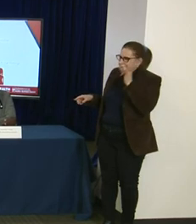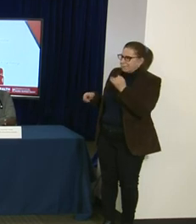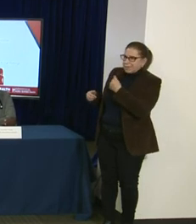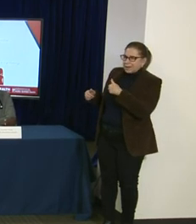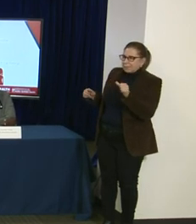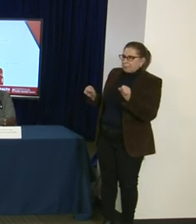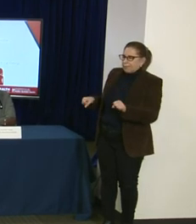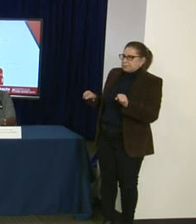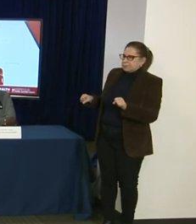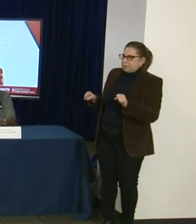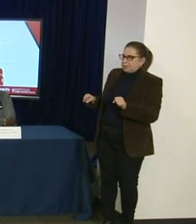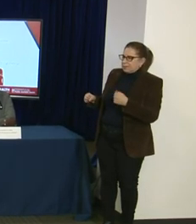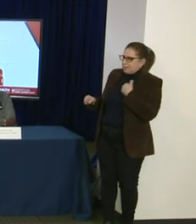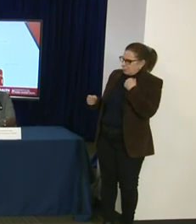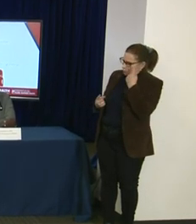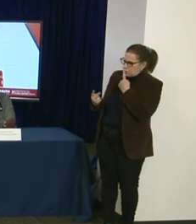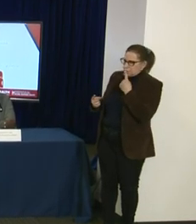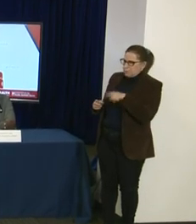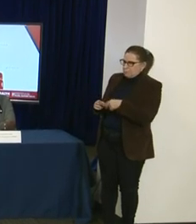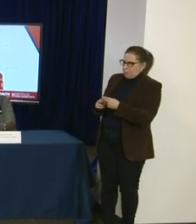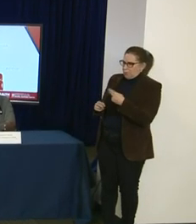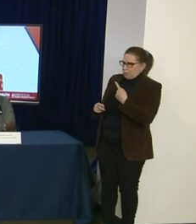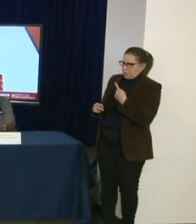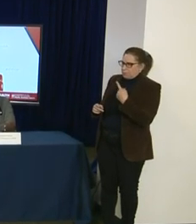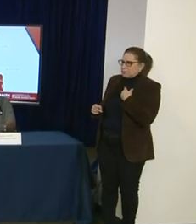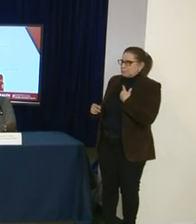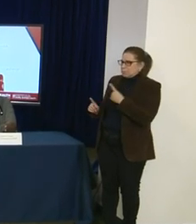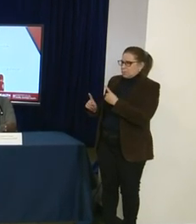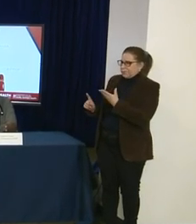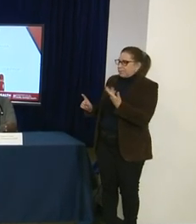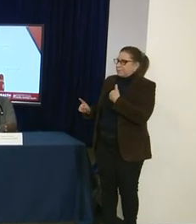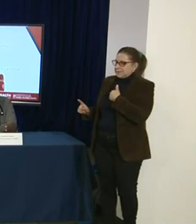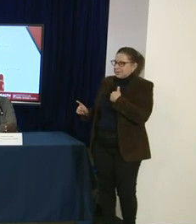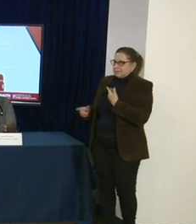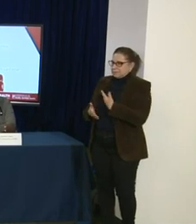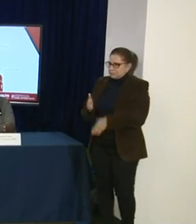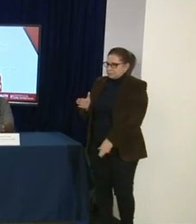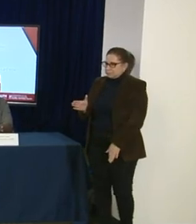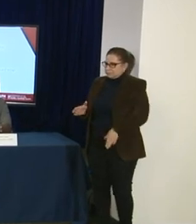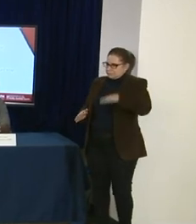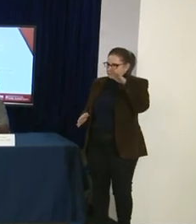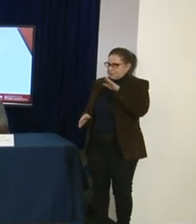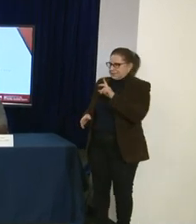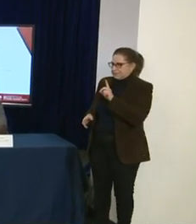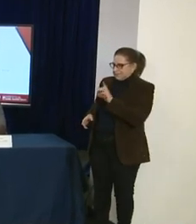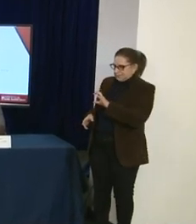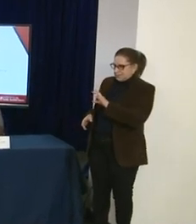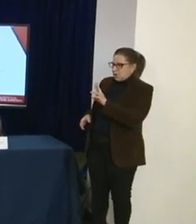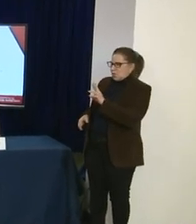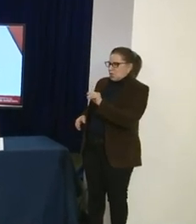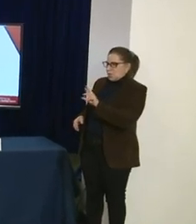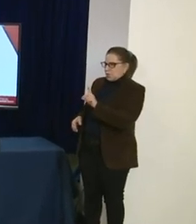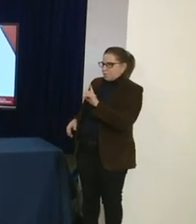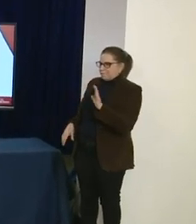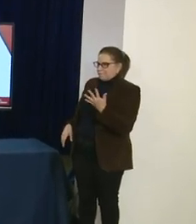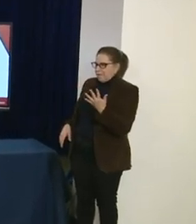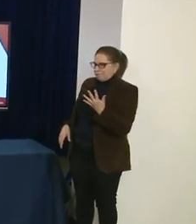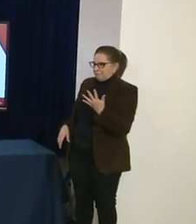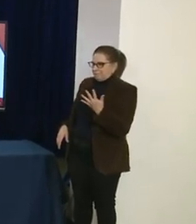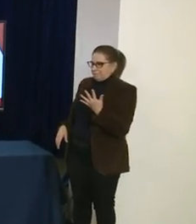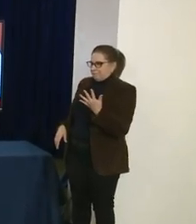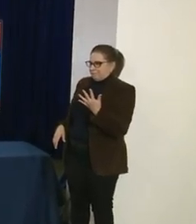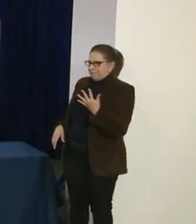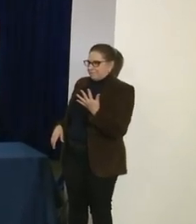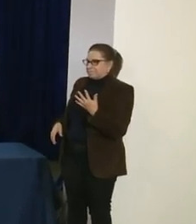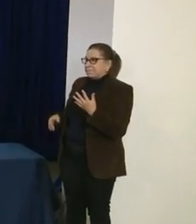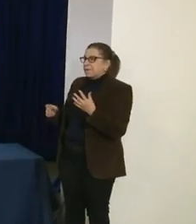first of all, I'm a lifelong resident of the district and Ward 5. And in other crises, we have been,